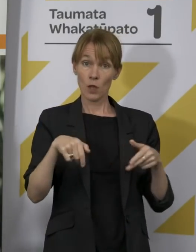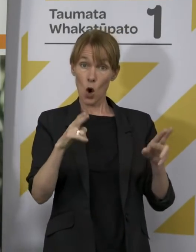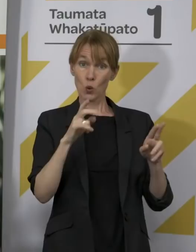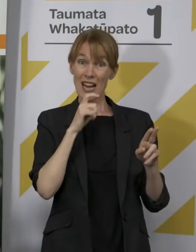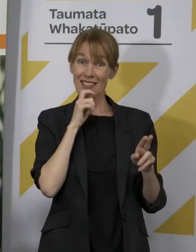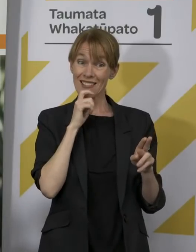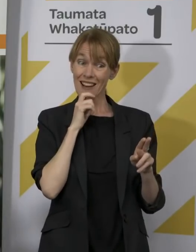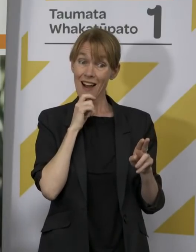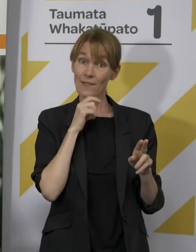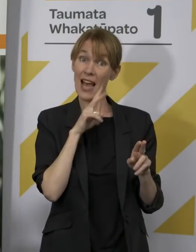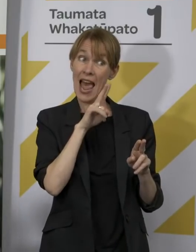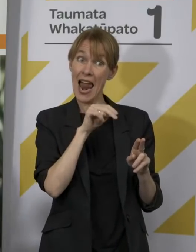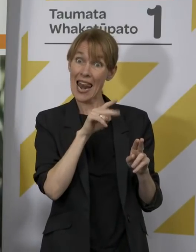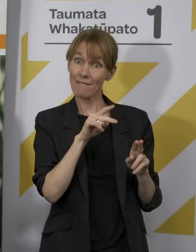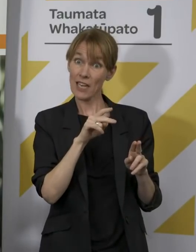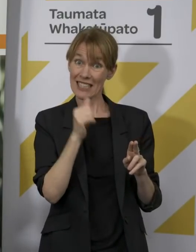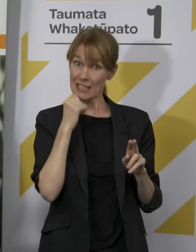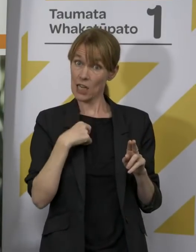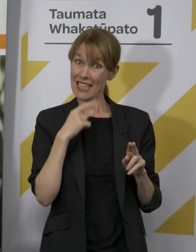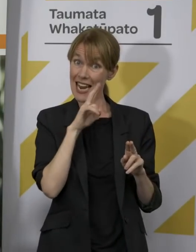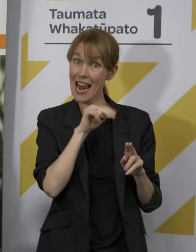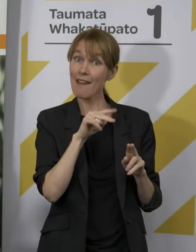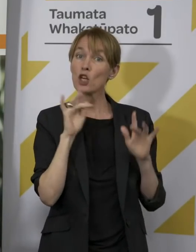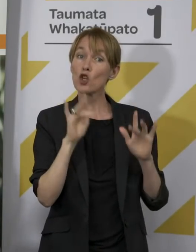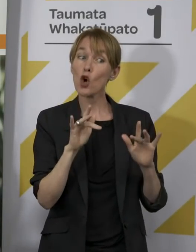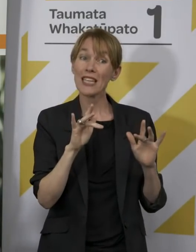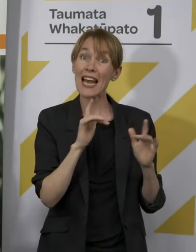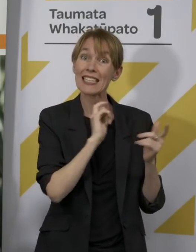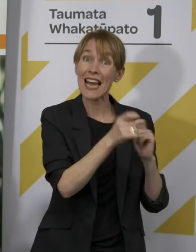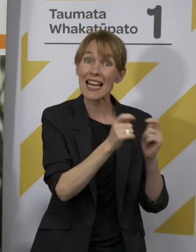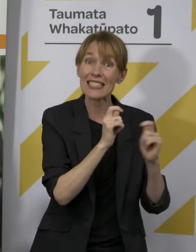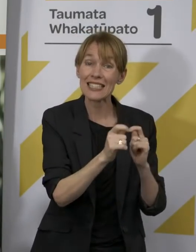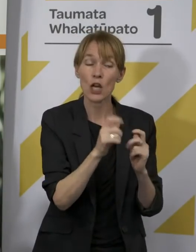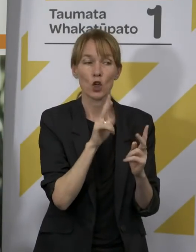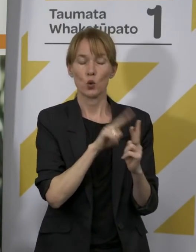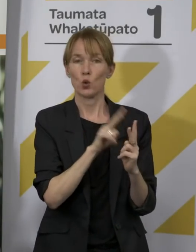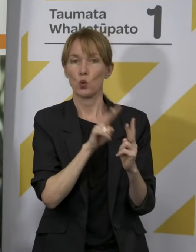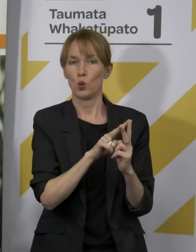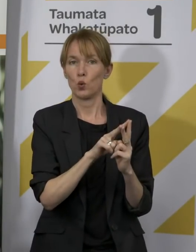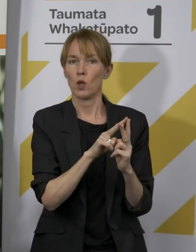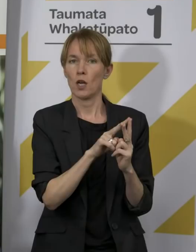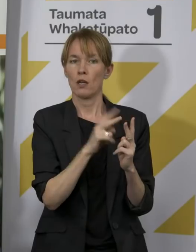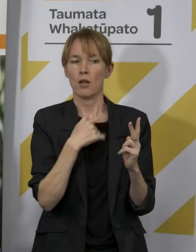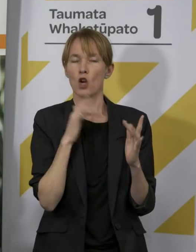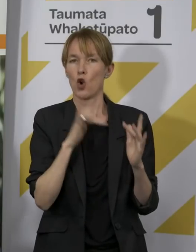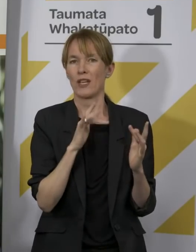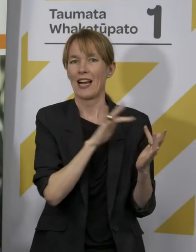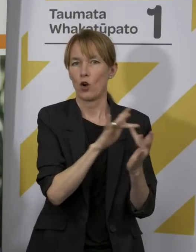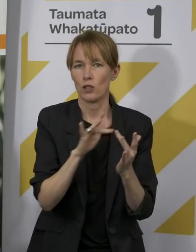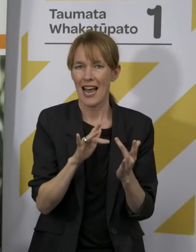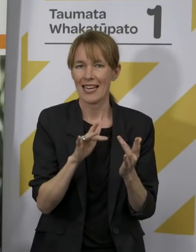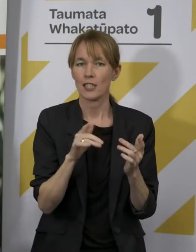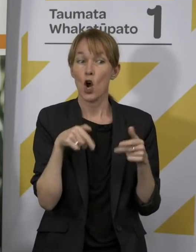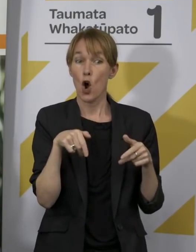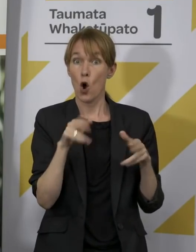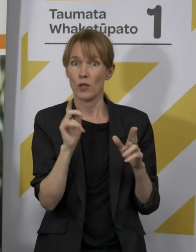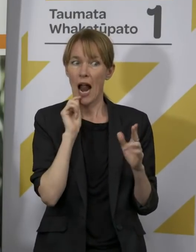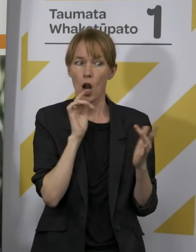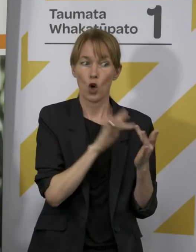of the 11 that were outstanding yesterday, there's only 2 that remain outstanding, and the hotel is following up with those. They will be tested as